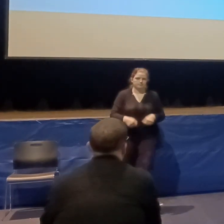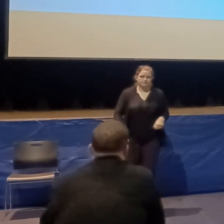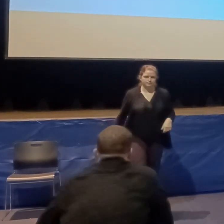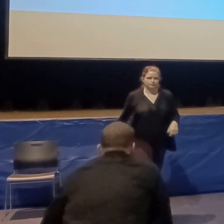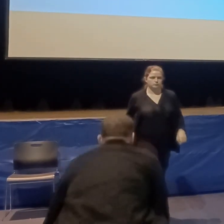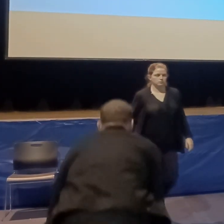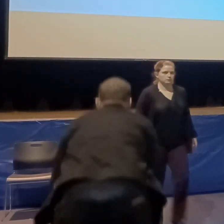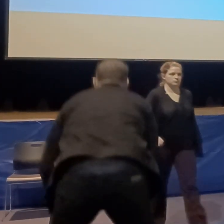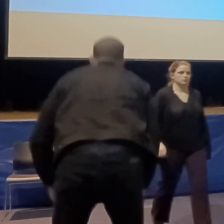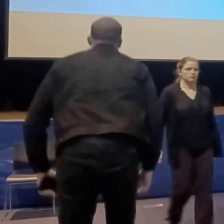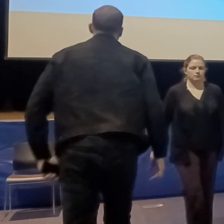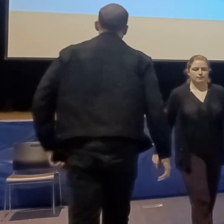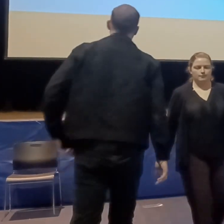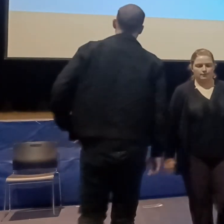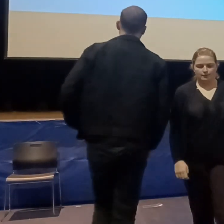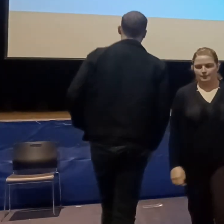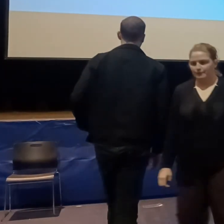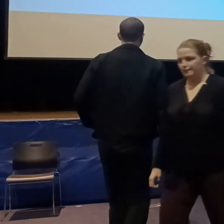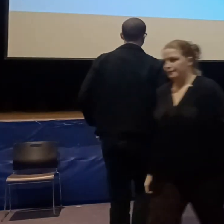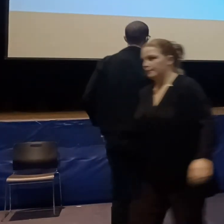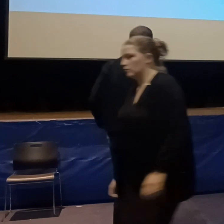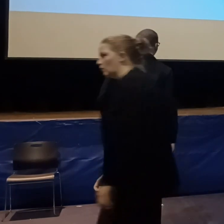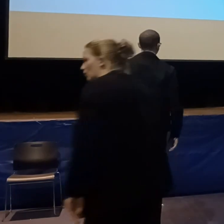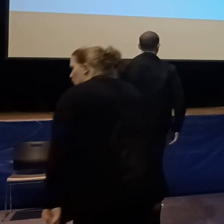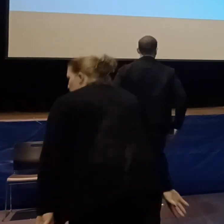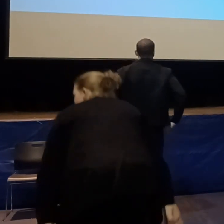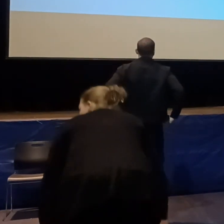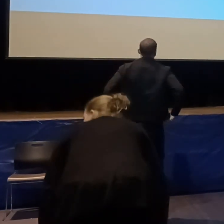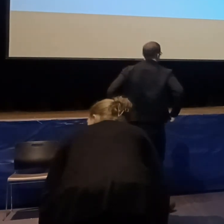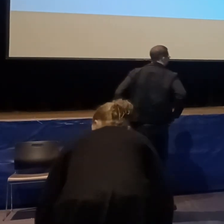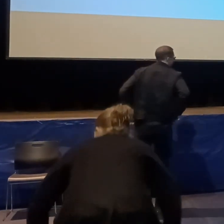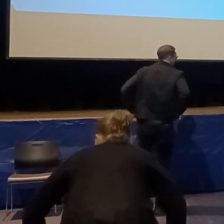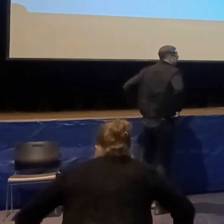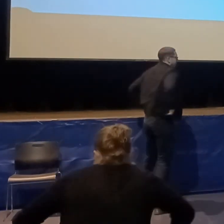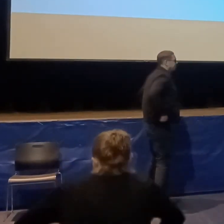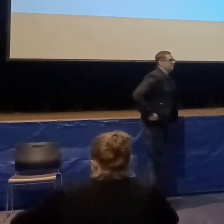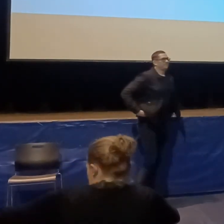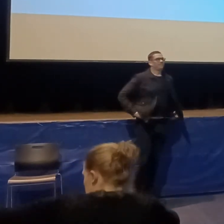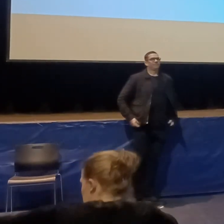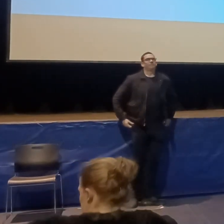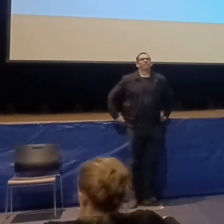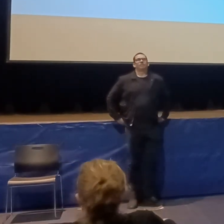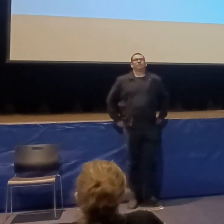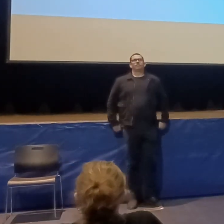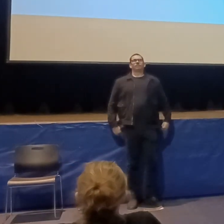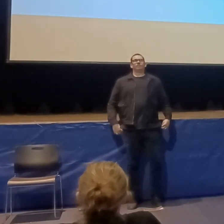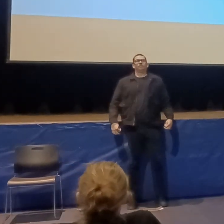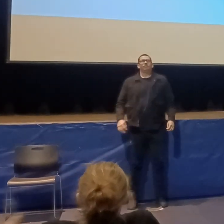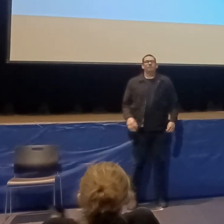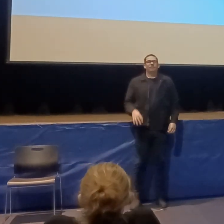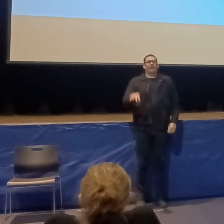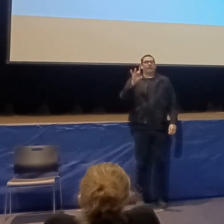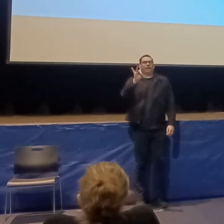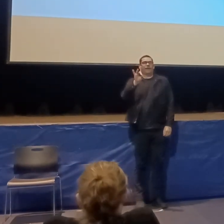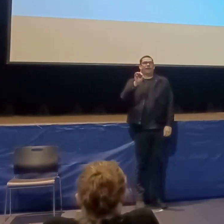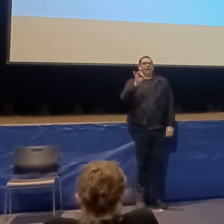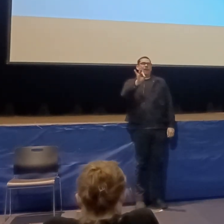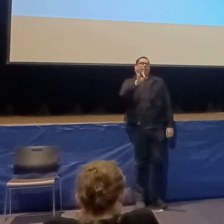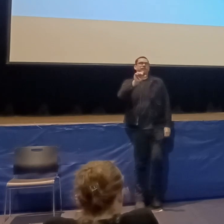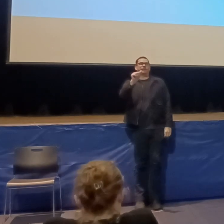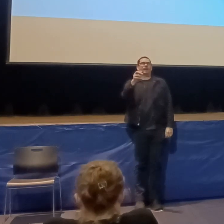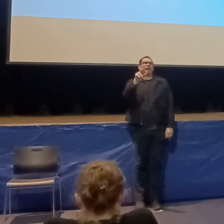And this, I'll just get to the 8 acres. There's 8 acres functionally, or not necessarily functionally, but